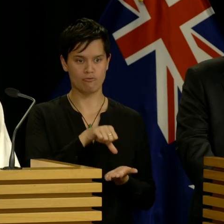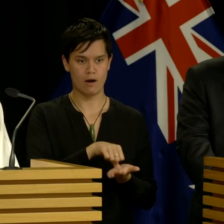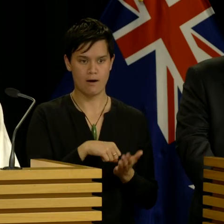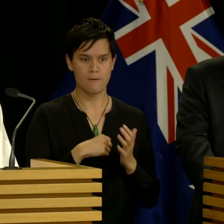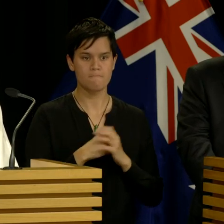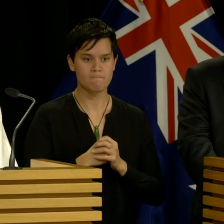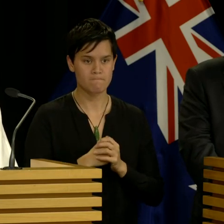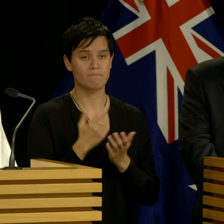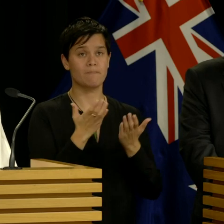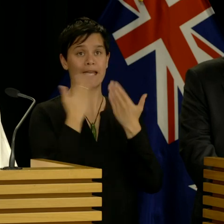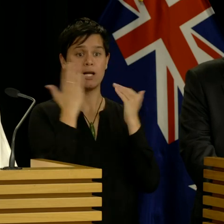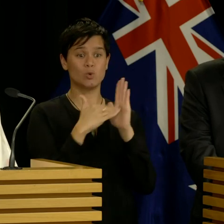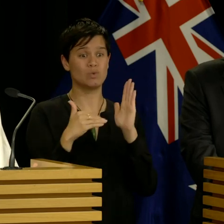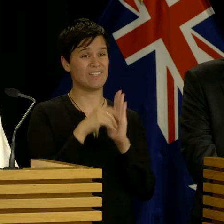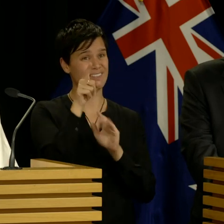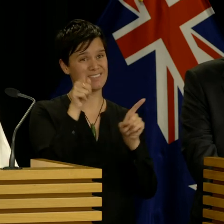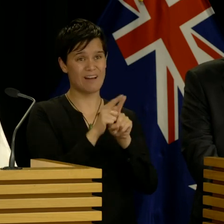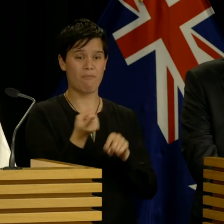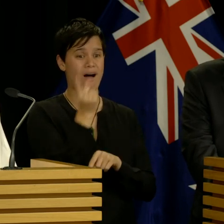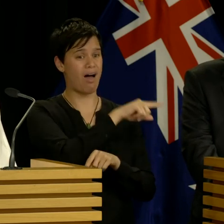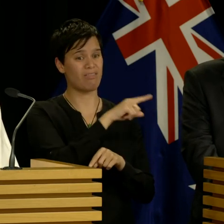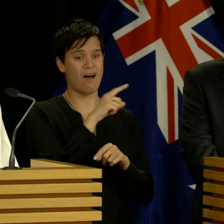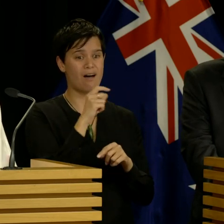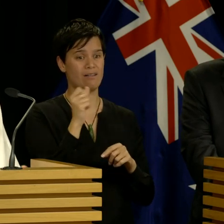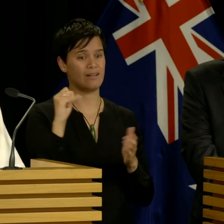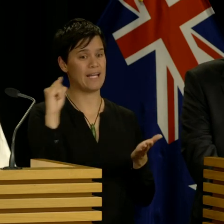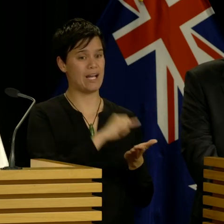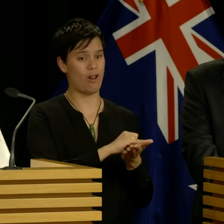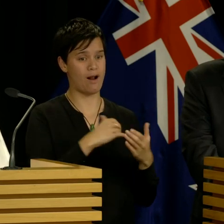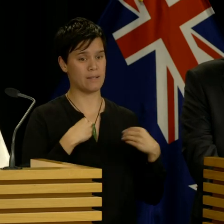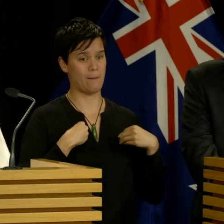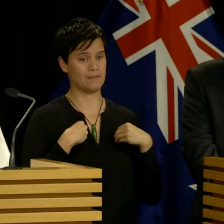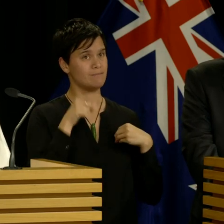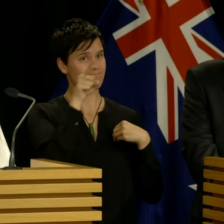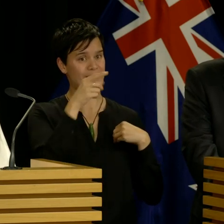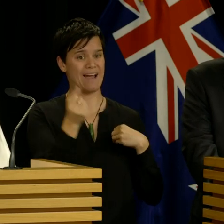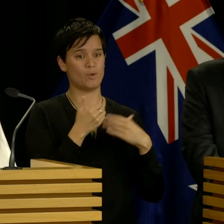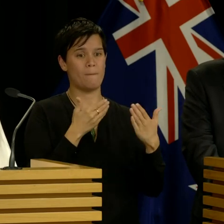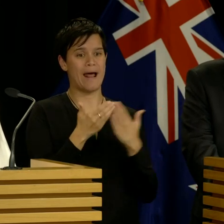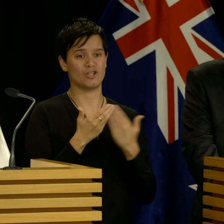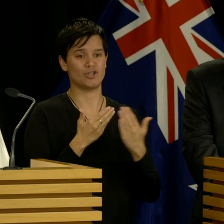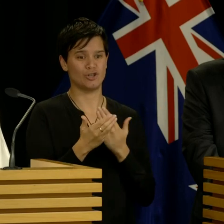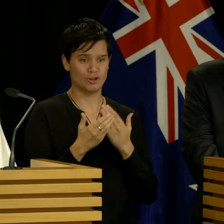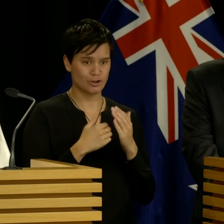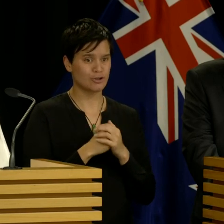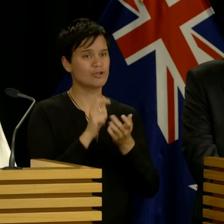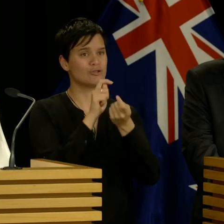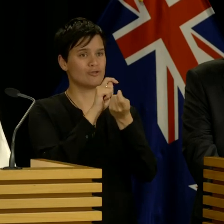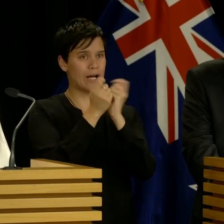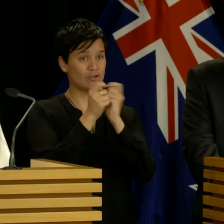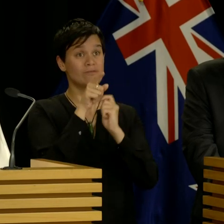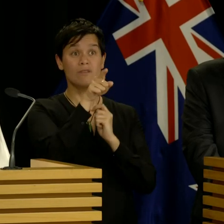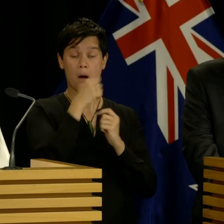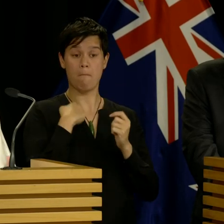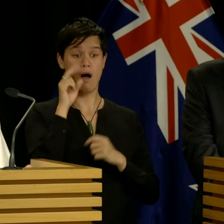no different in that regard. They acknowledge that they're in an environment where they have to manage the changes in capacity. My view is that they're a very